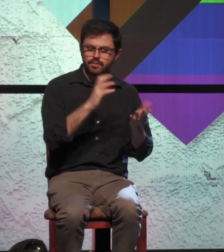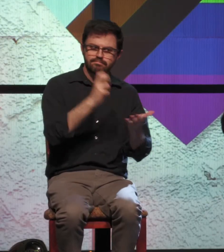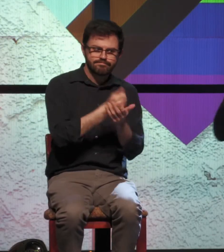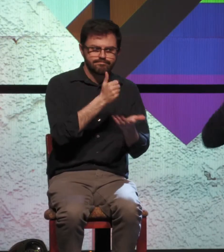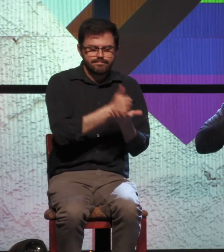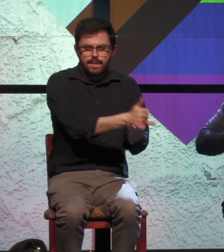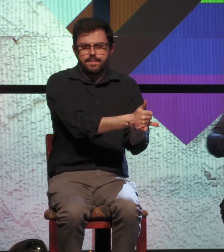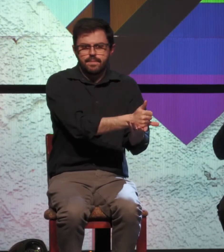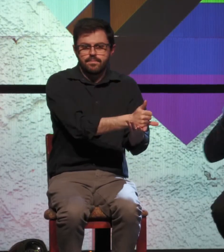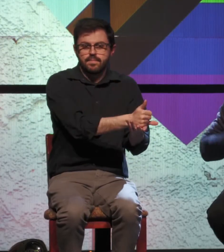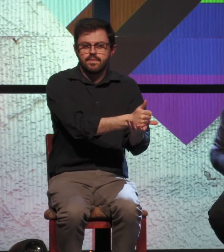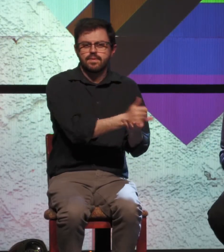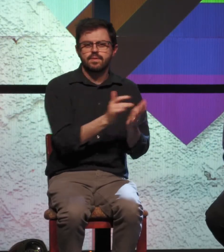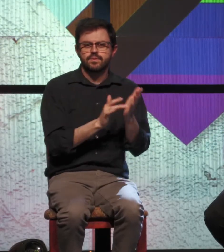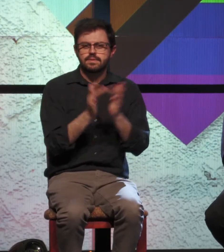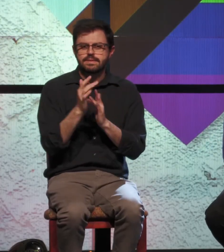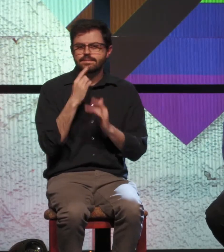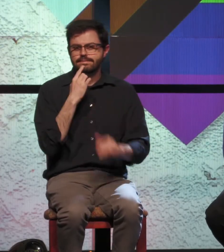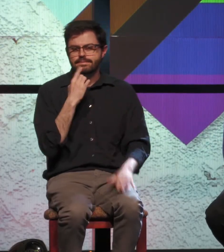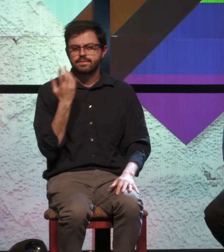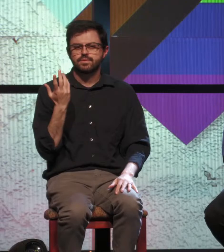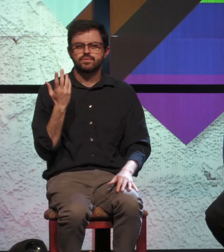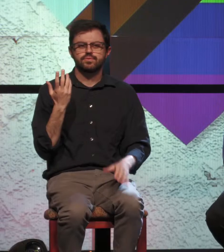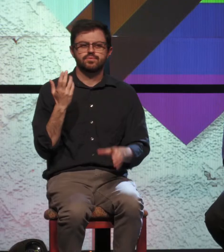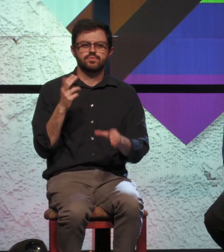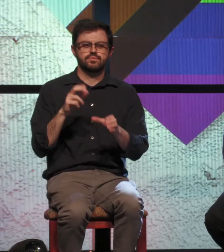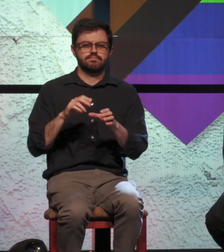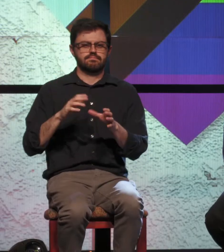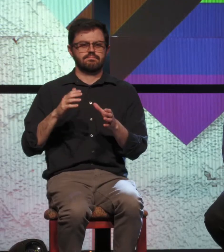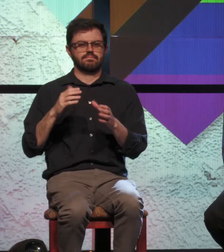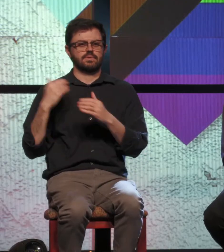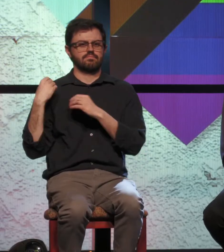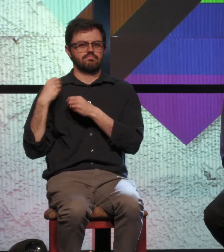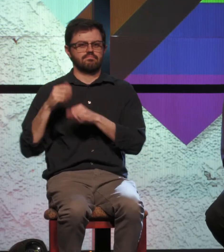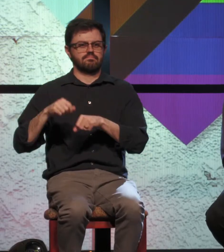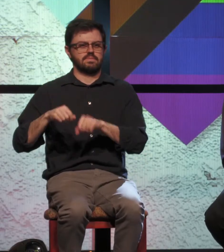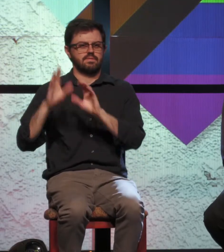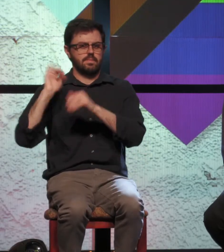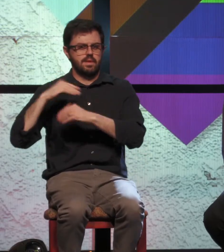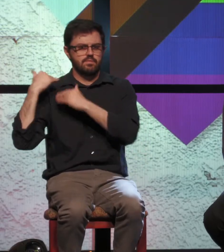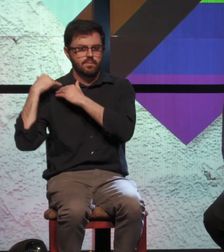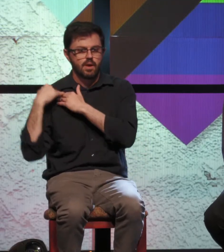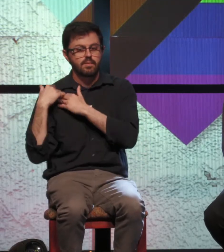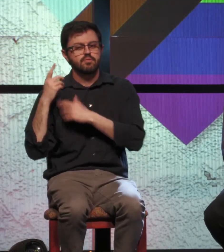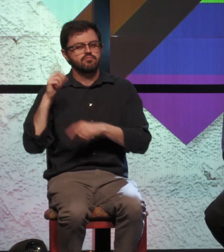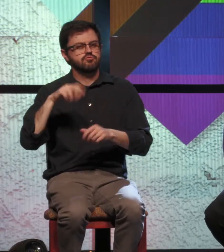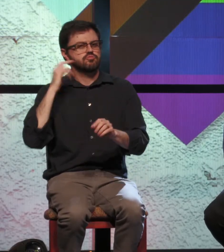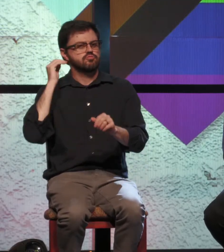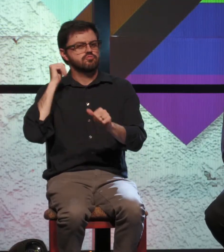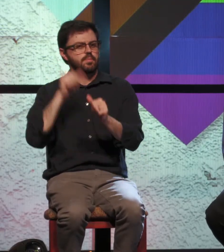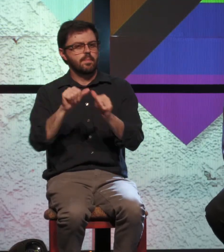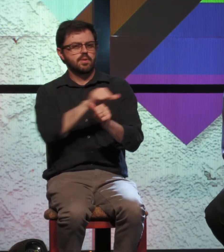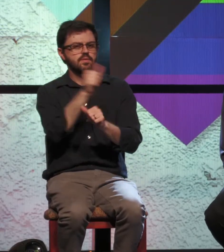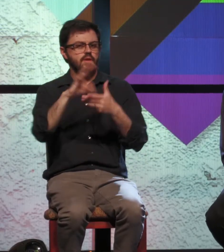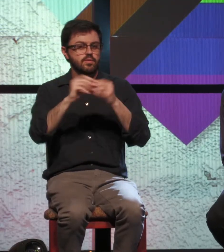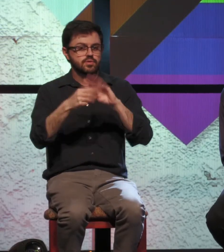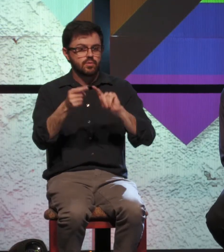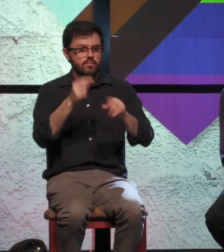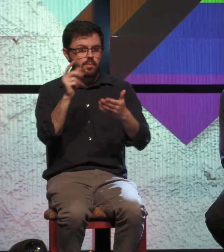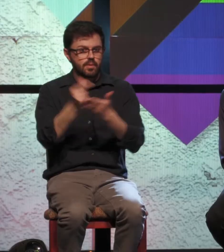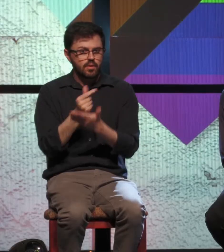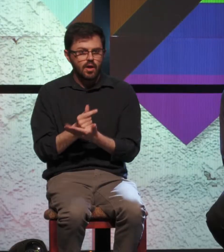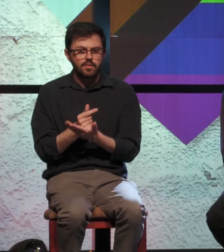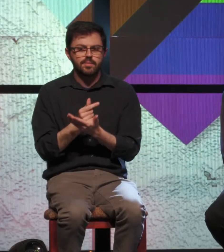to try and get out of the responsibility, we should remind ourselves that we have another beautiful story in the gospel where they're coming and they're like, Jesus,